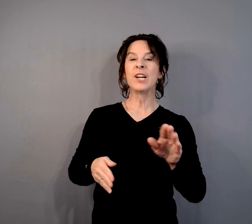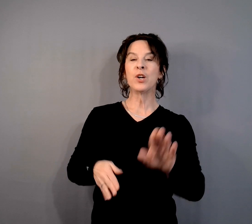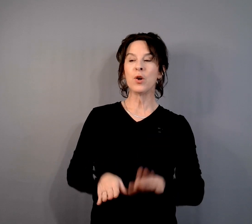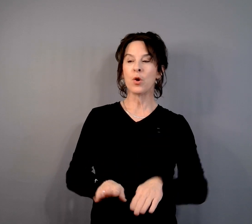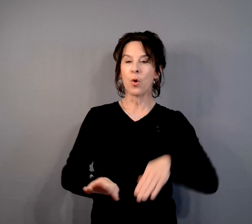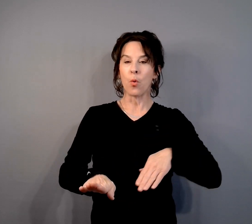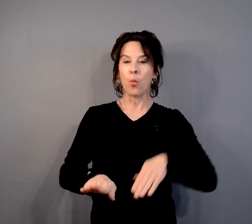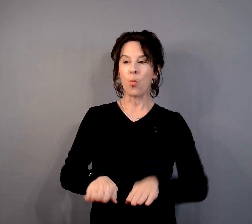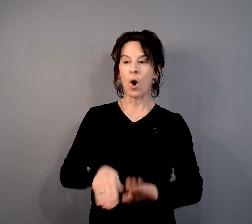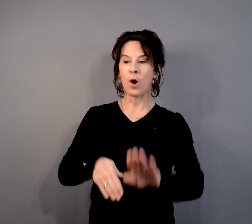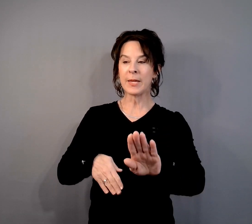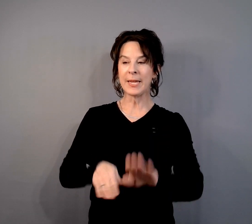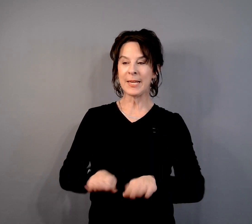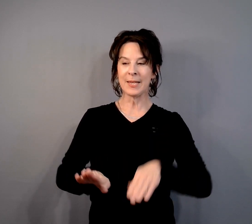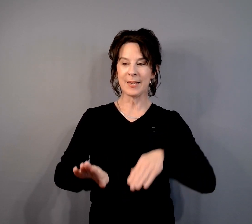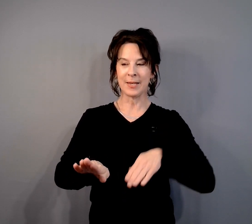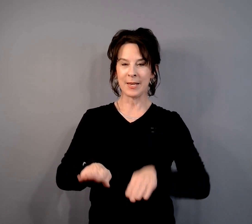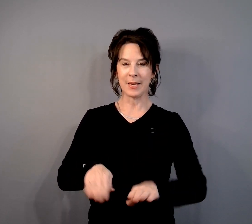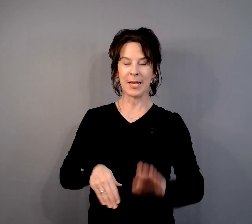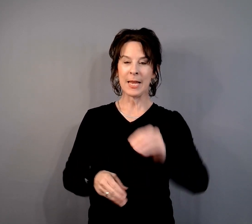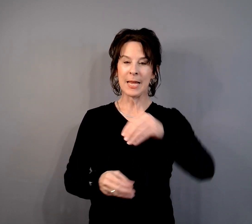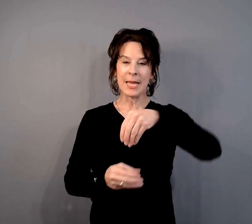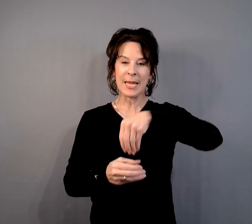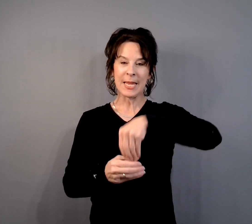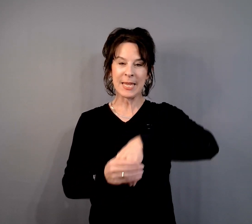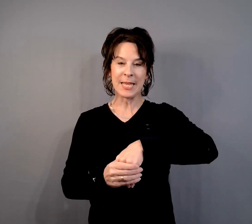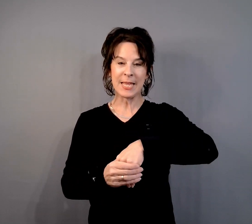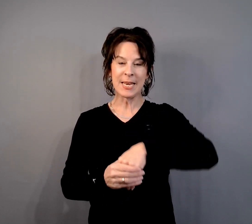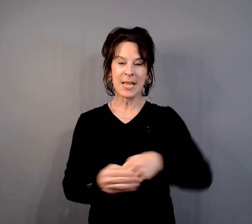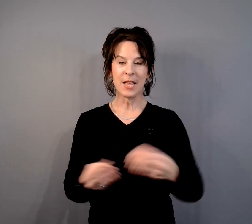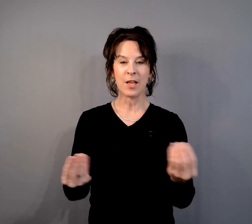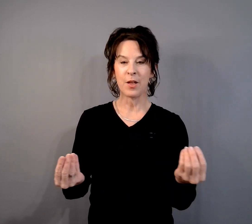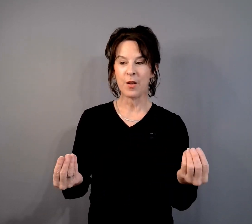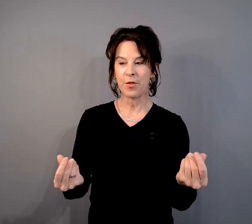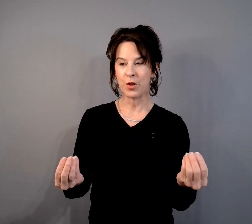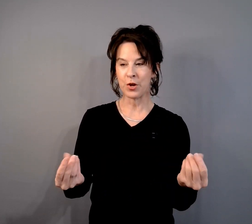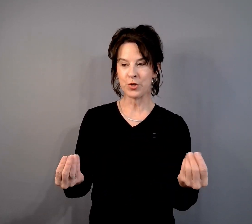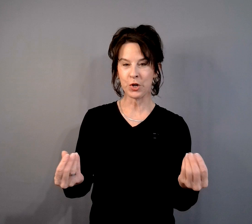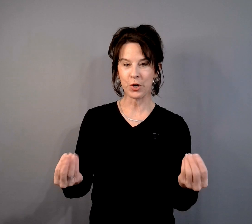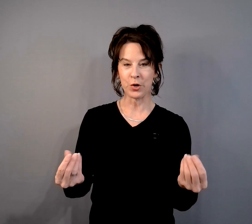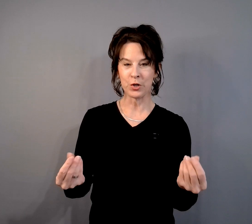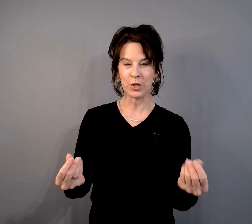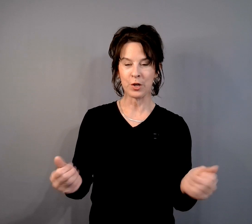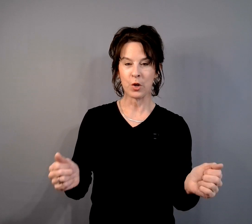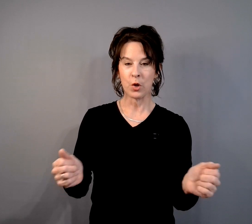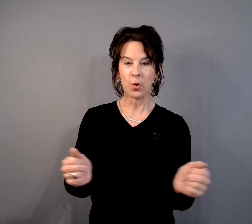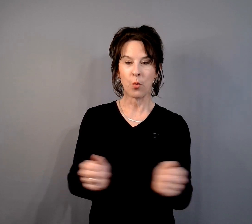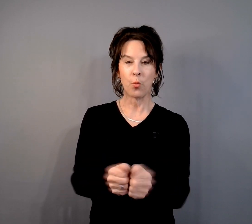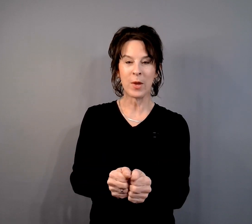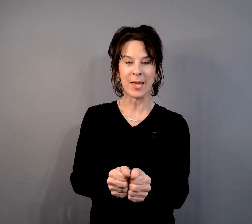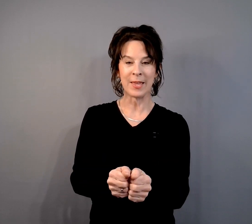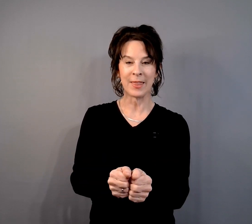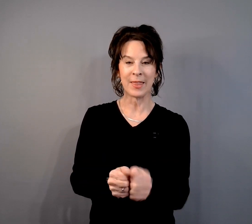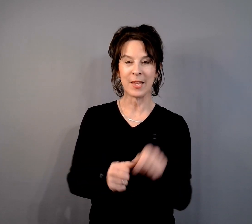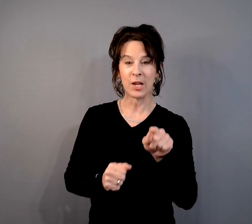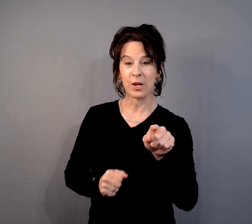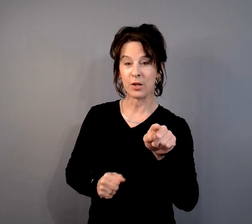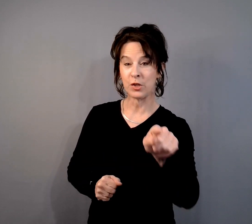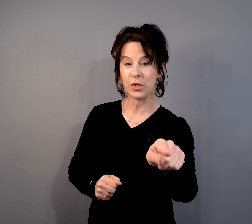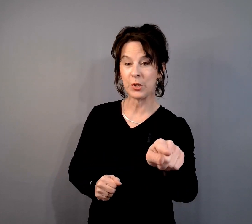Here, walking in the dirt with